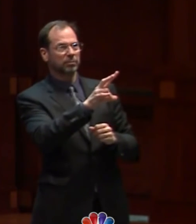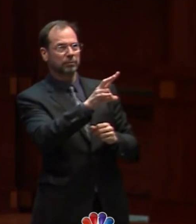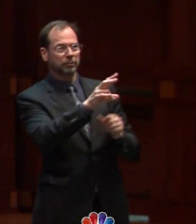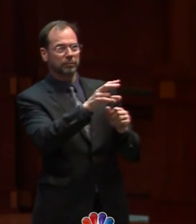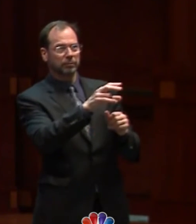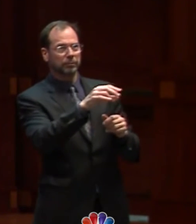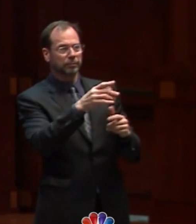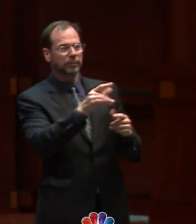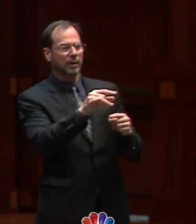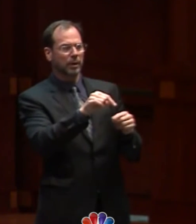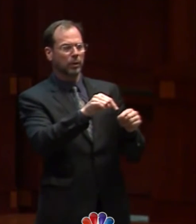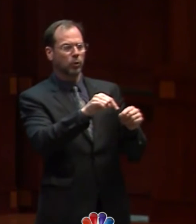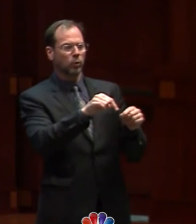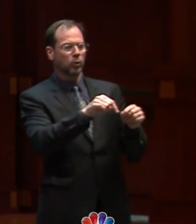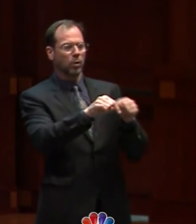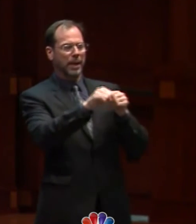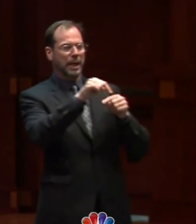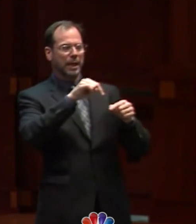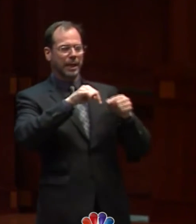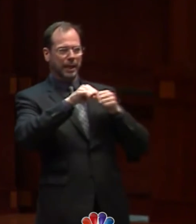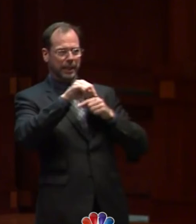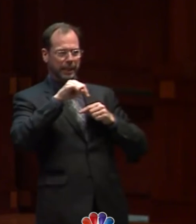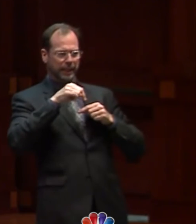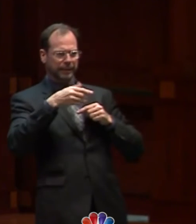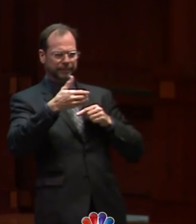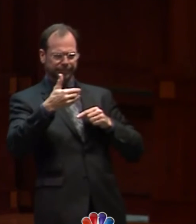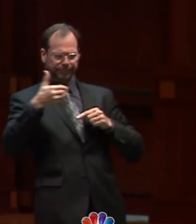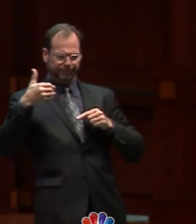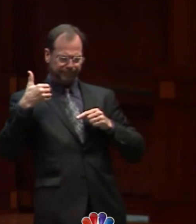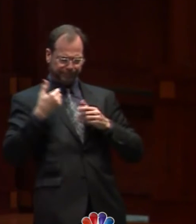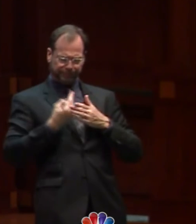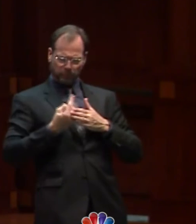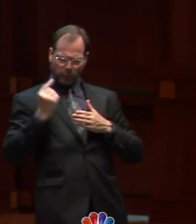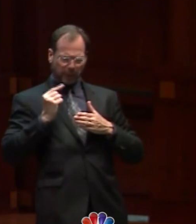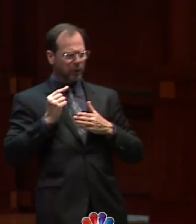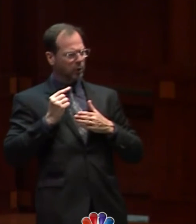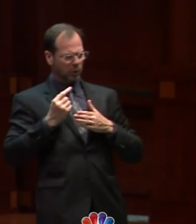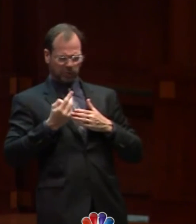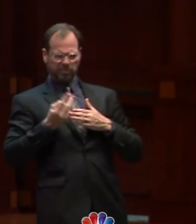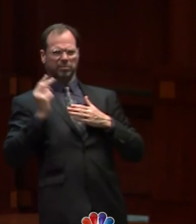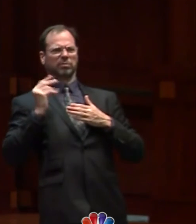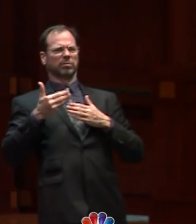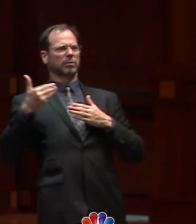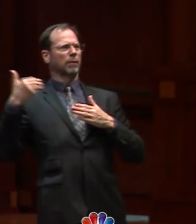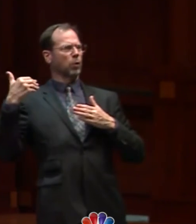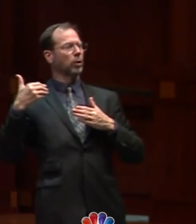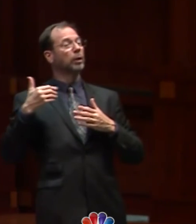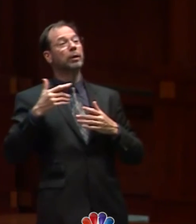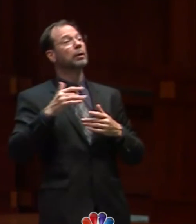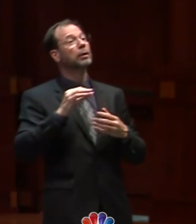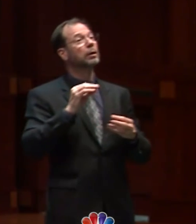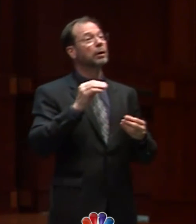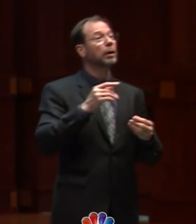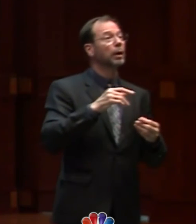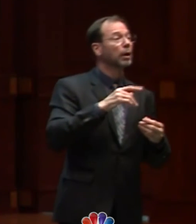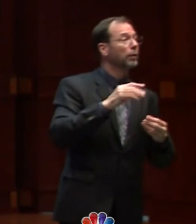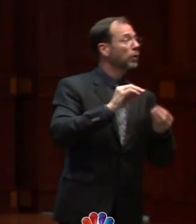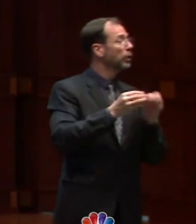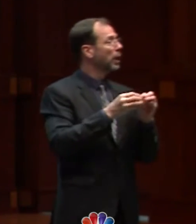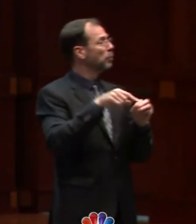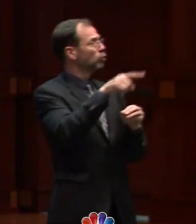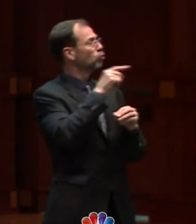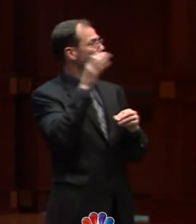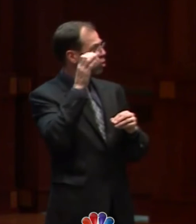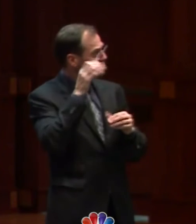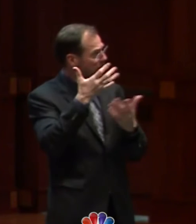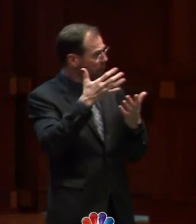827. Let's go back in time. About a week ago and before that time, numbers that I were giving to you